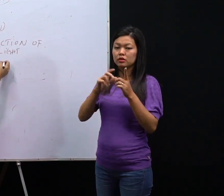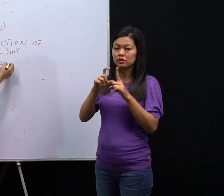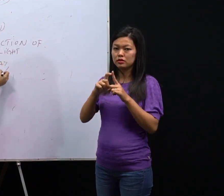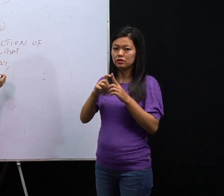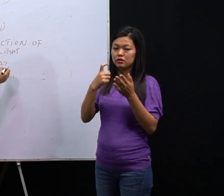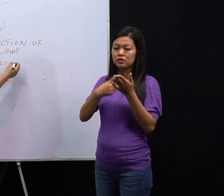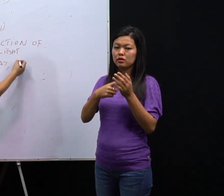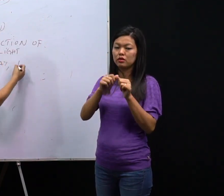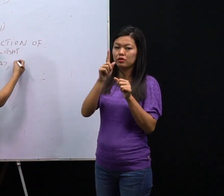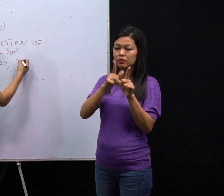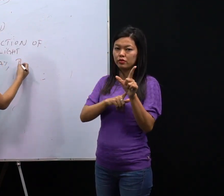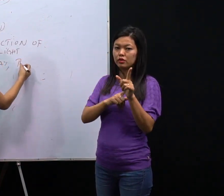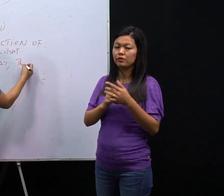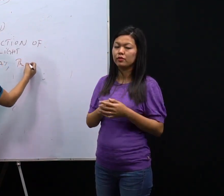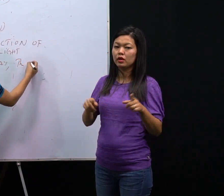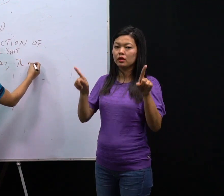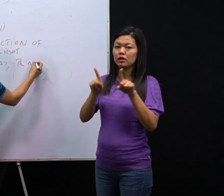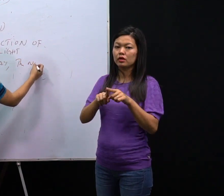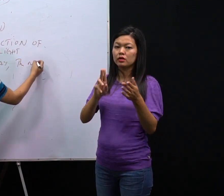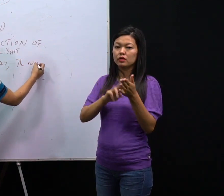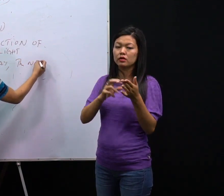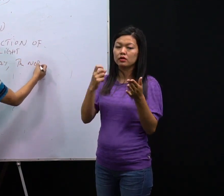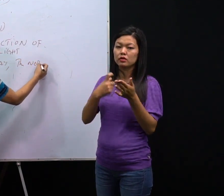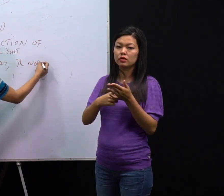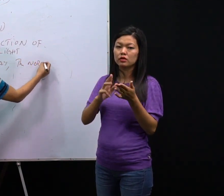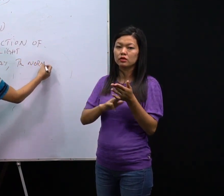the incident ray and